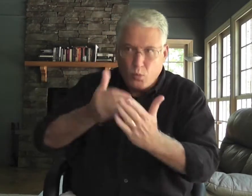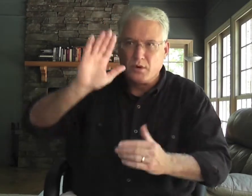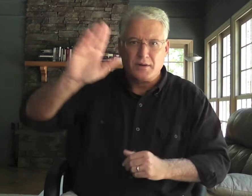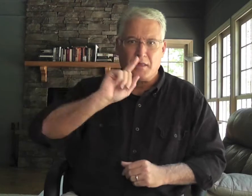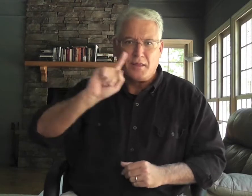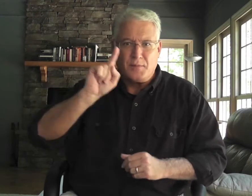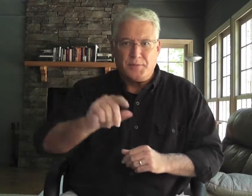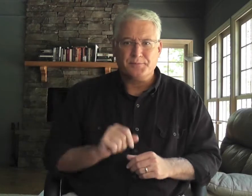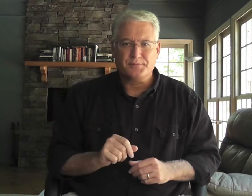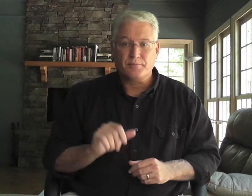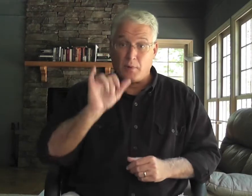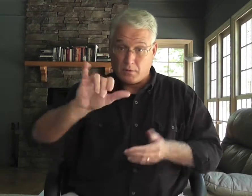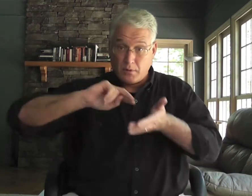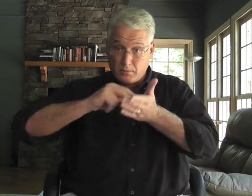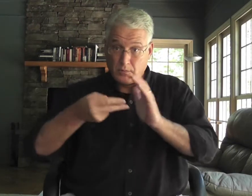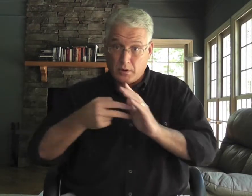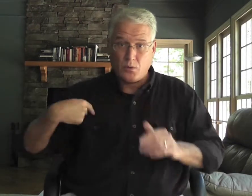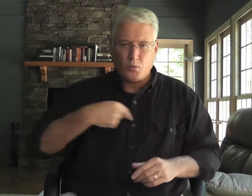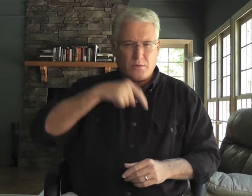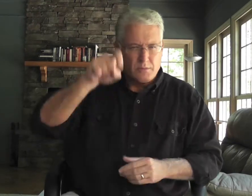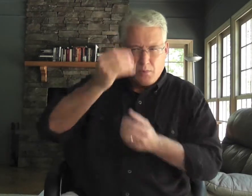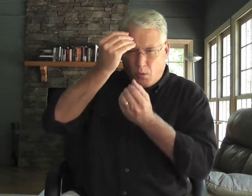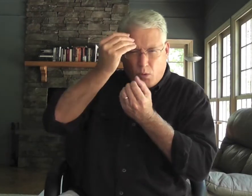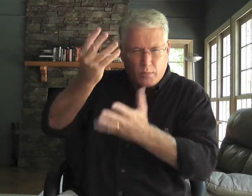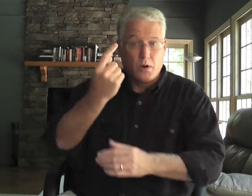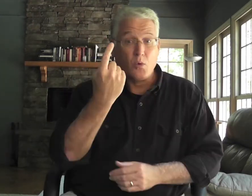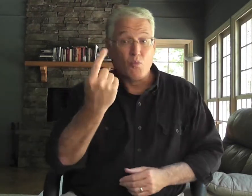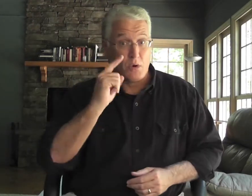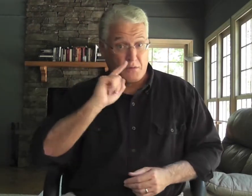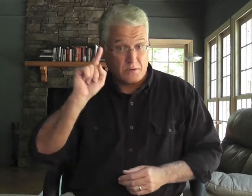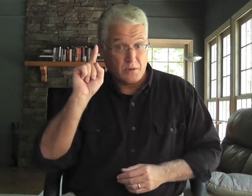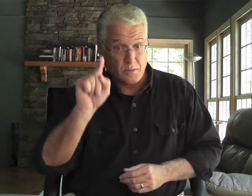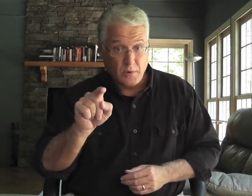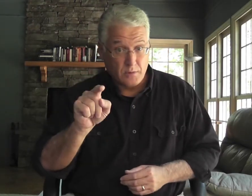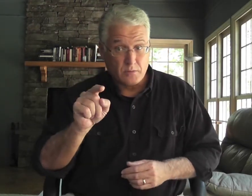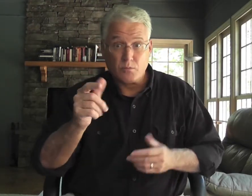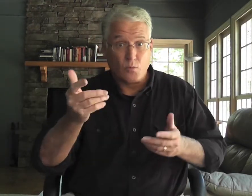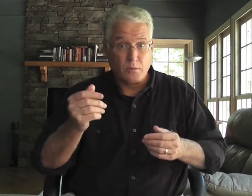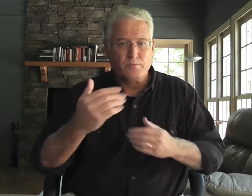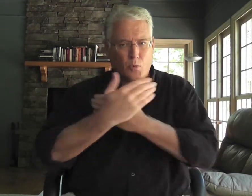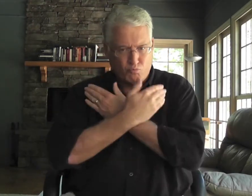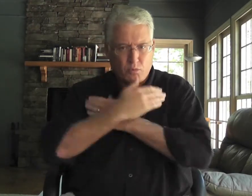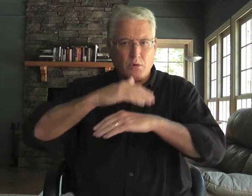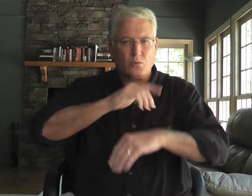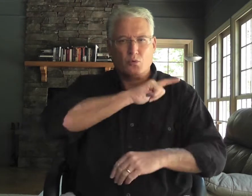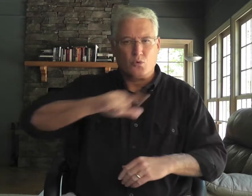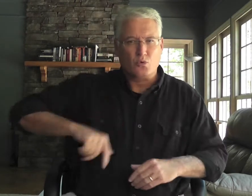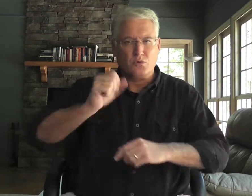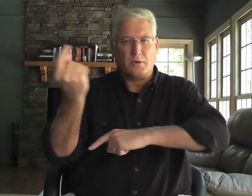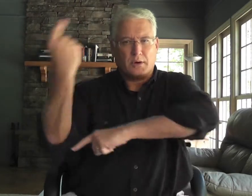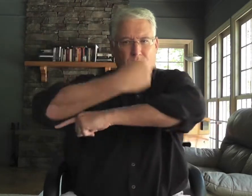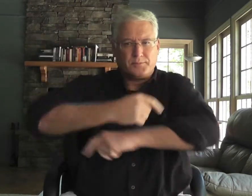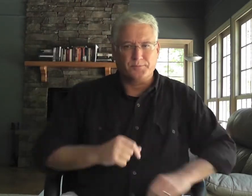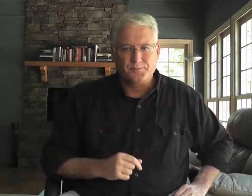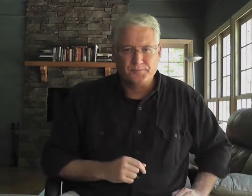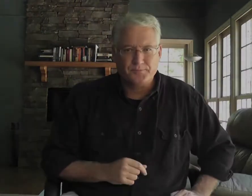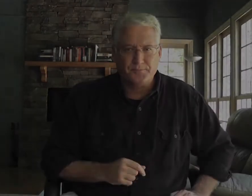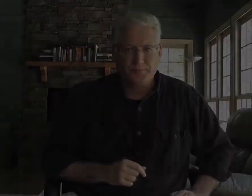we need to obey all of his commandments, including that one. So it's important that we rest on the